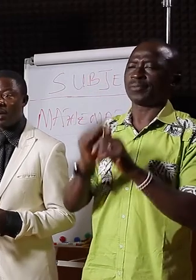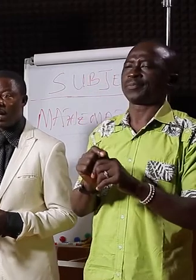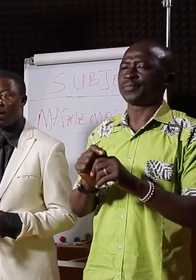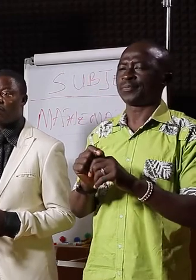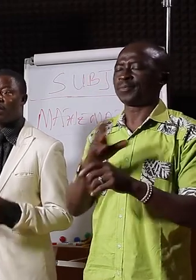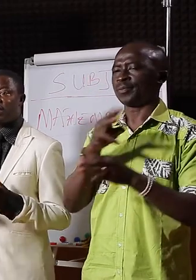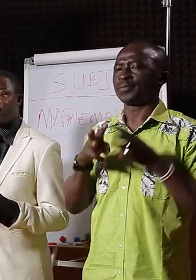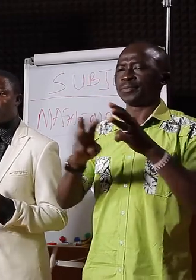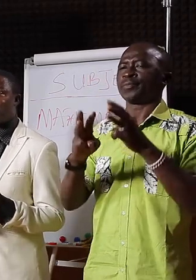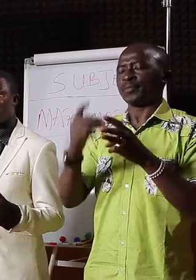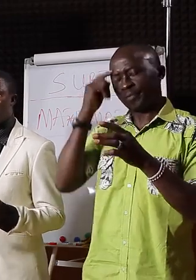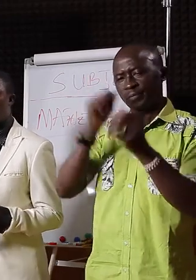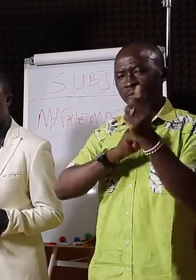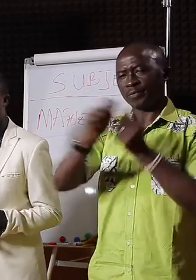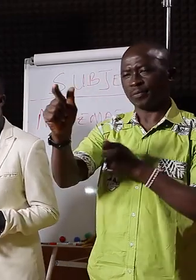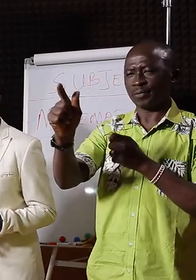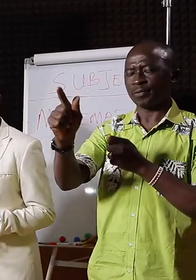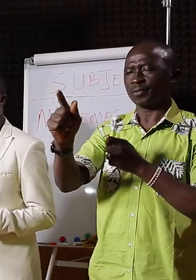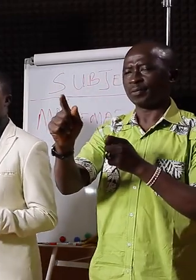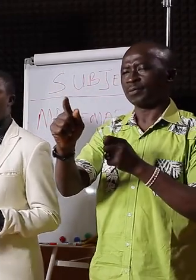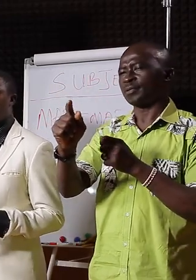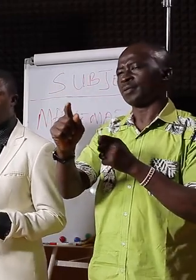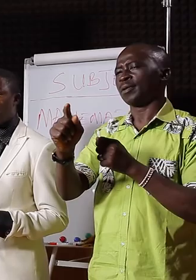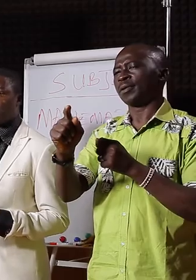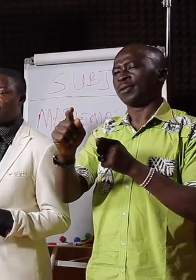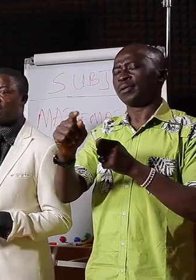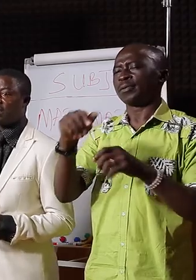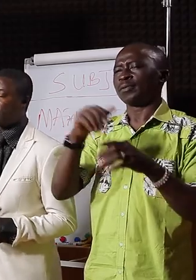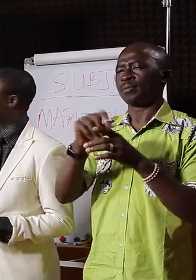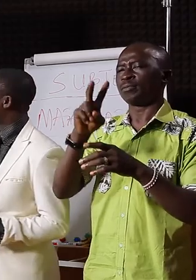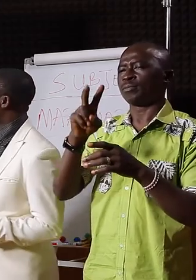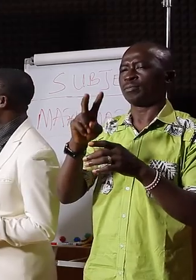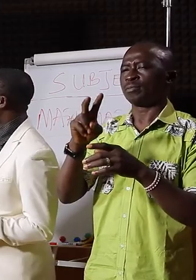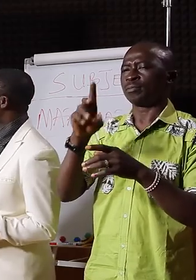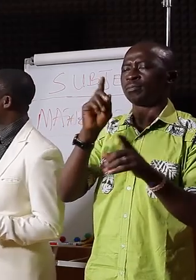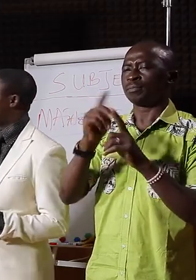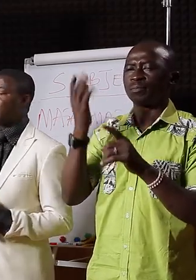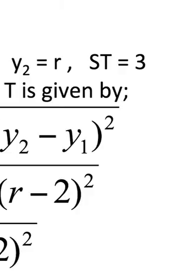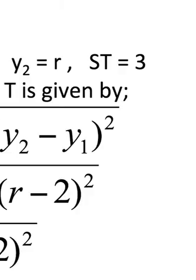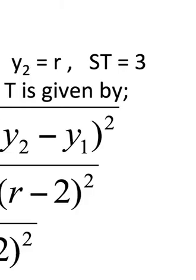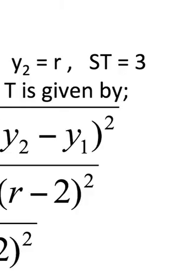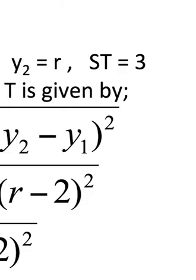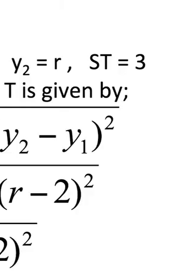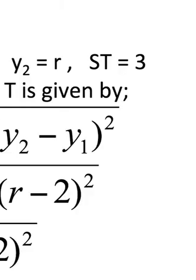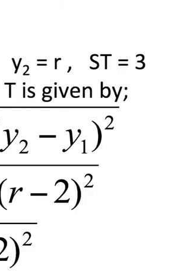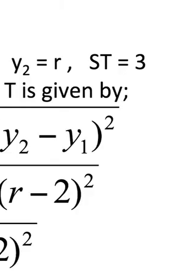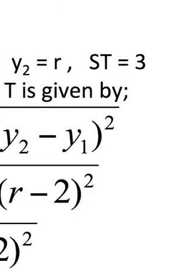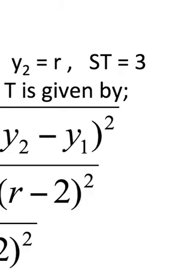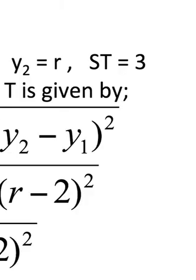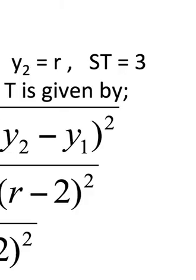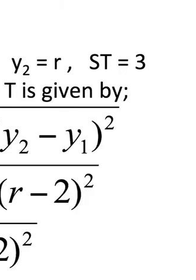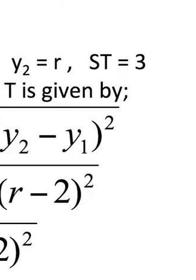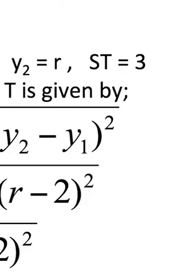the formula for the distance between 2 points in our previous lesson is given